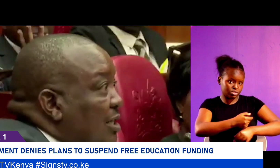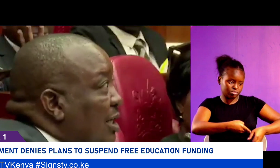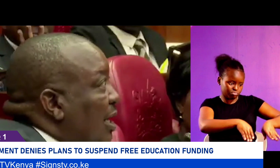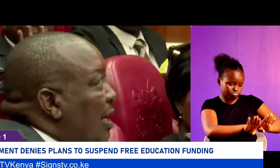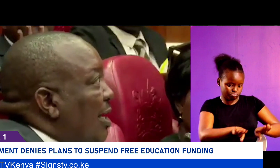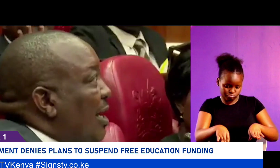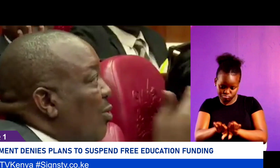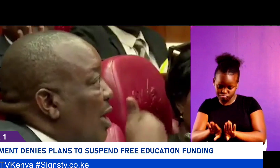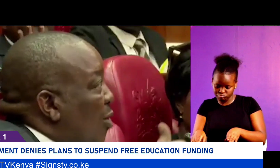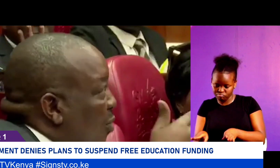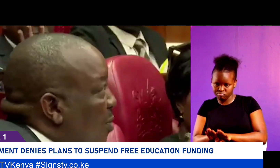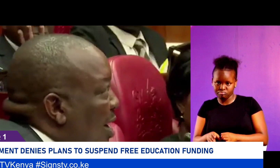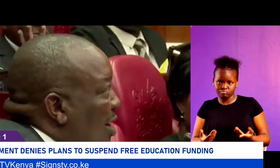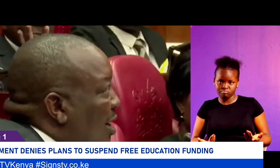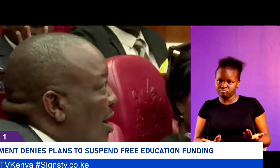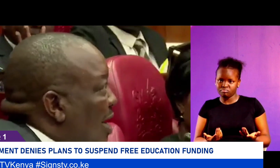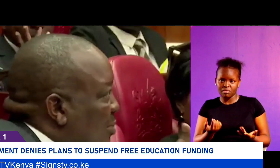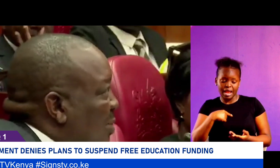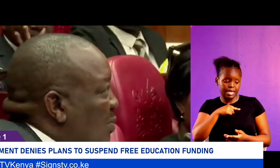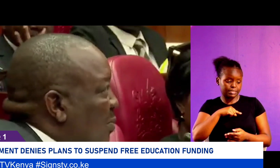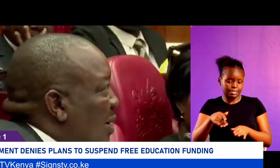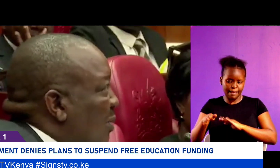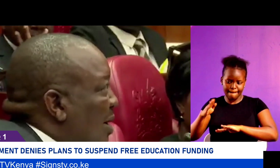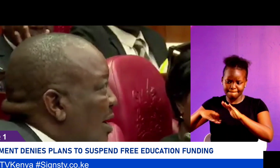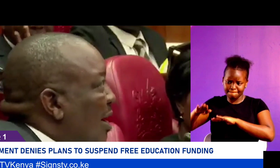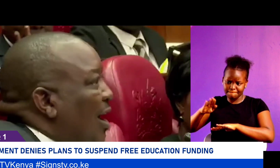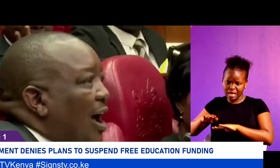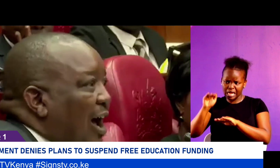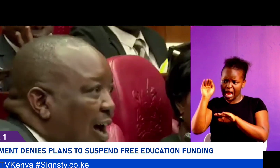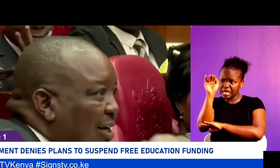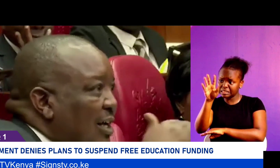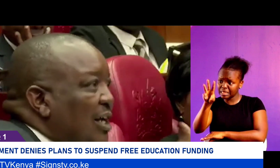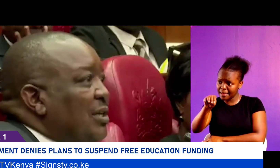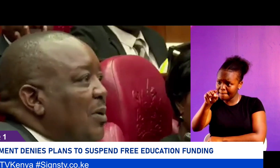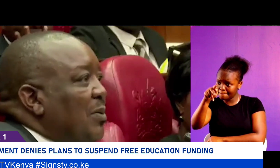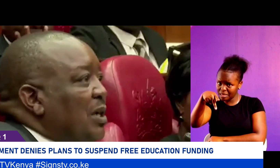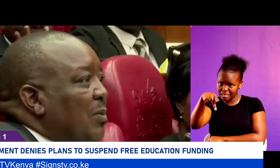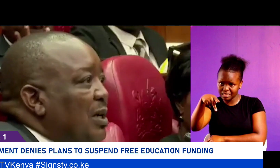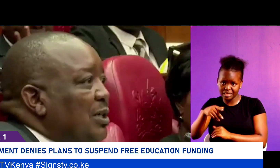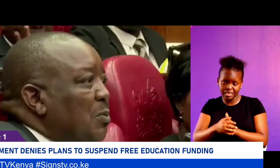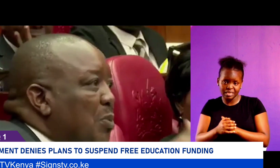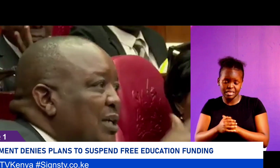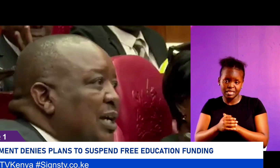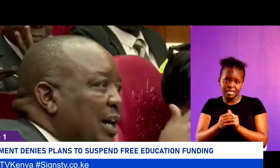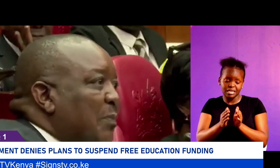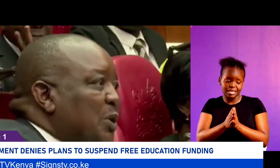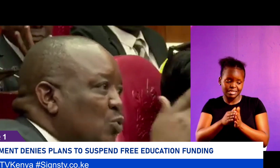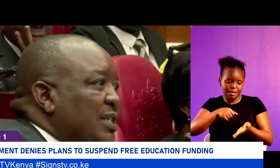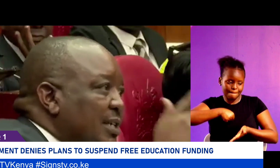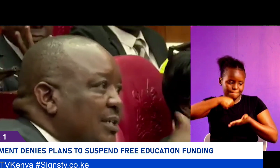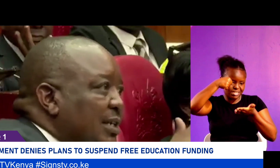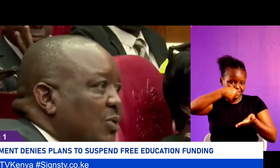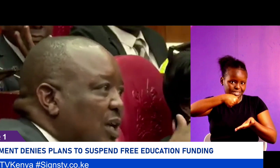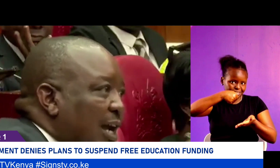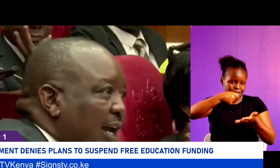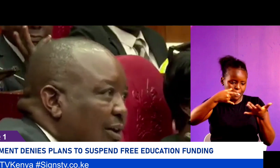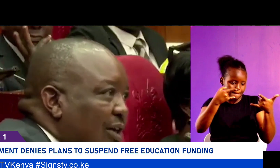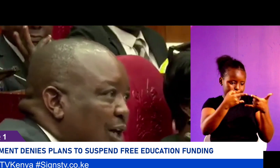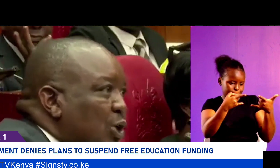reality that we now go back as members of parliament and in the next supplementary budget bridge the gap between 16,900